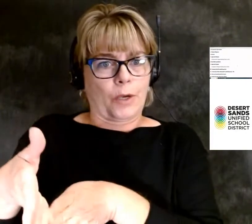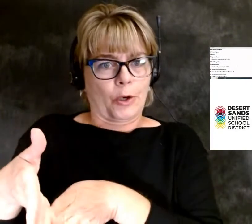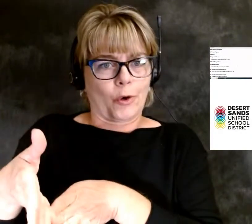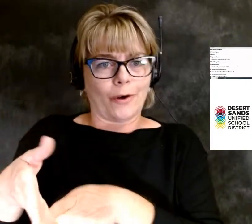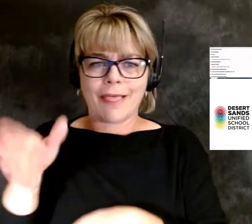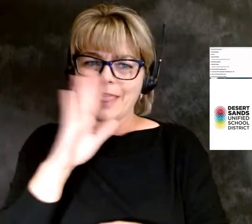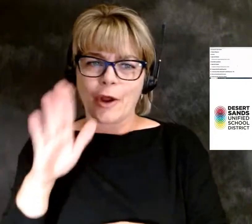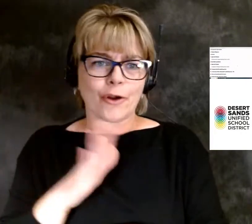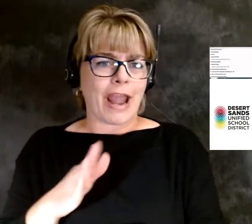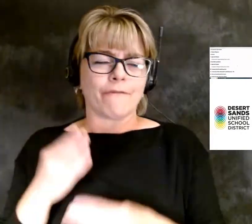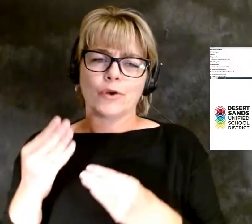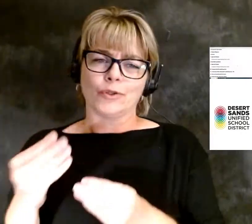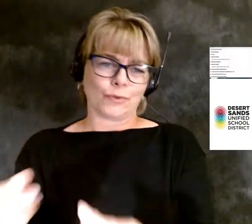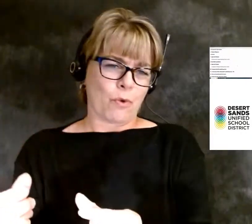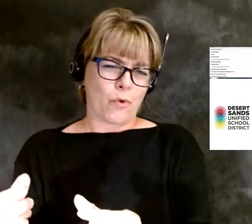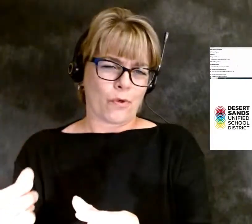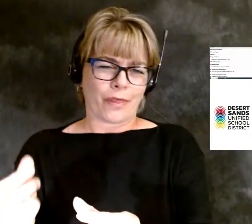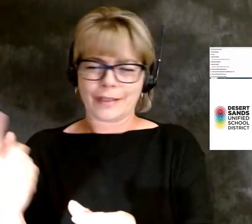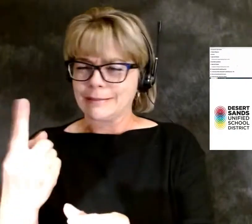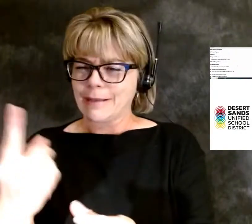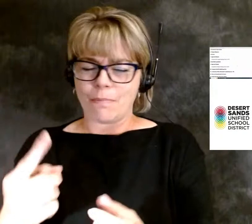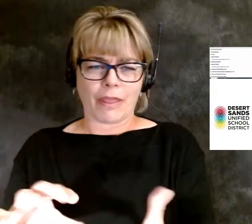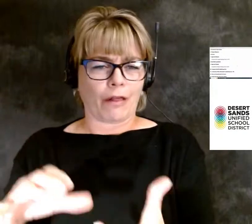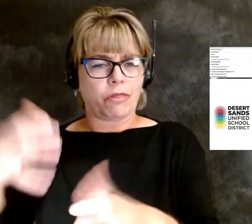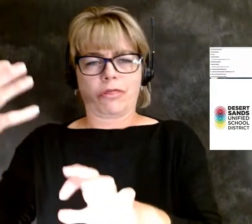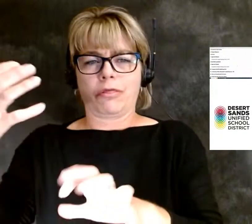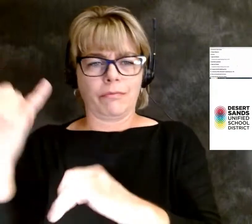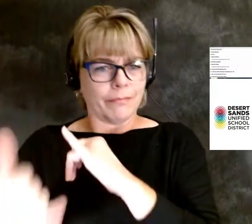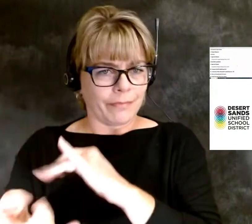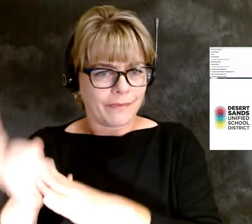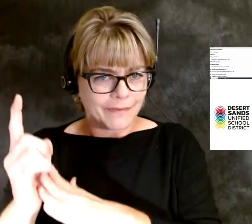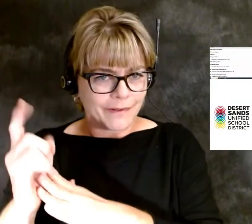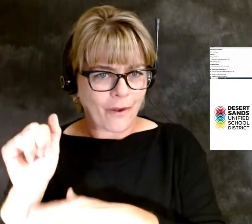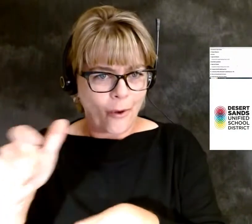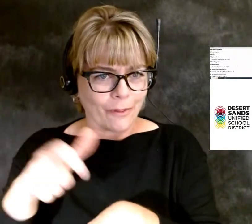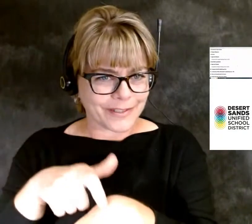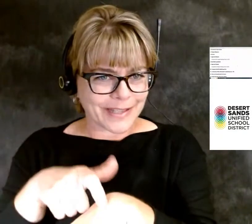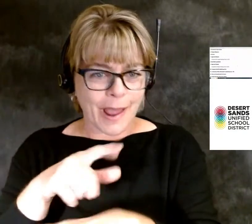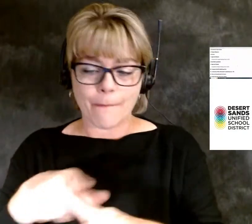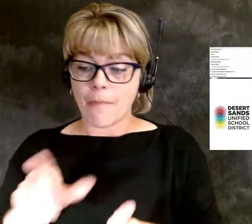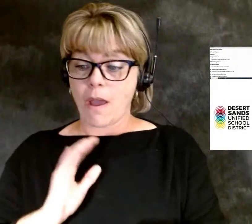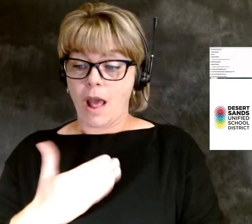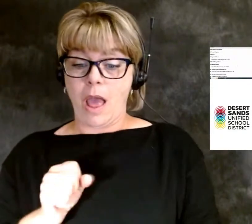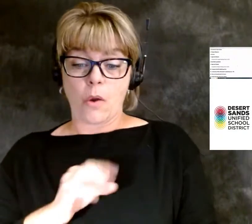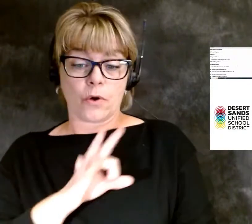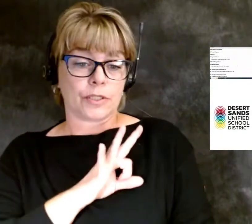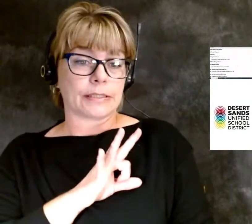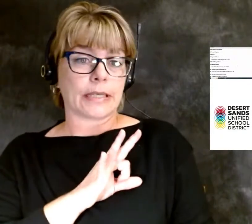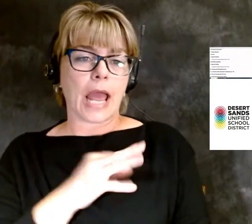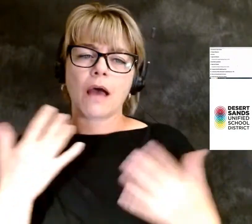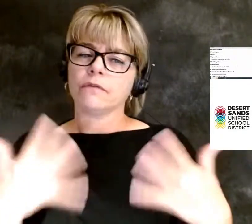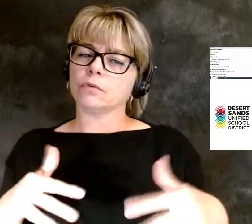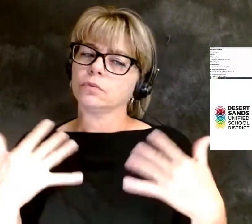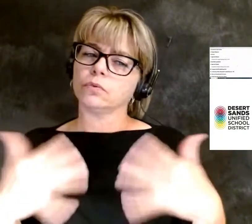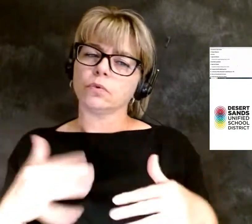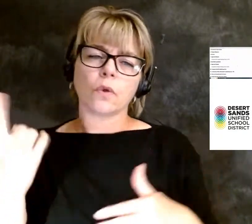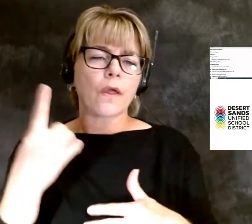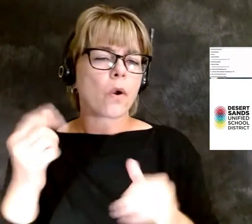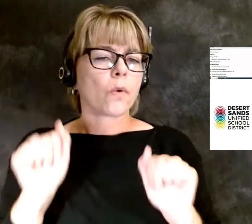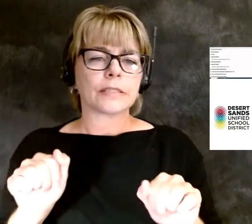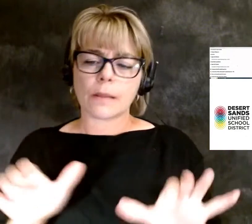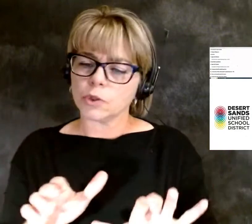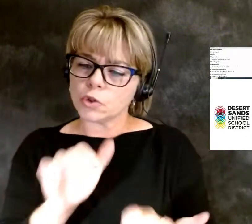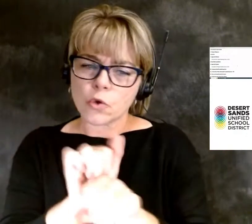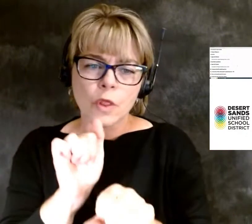seamless. There's always something at the last minute, but our staff always seems to pull through and make them look flawless and beautiful.